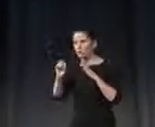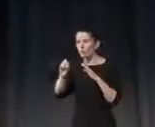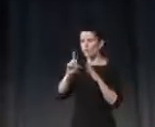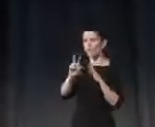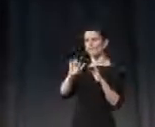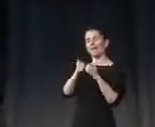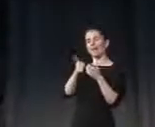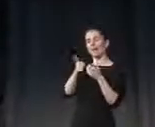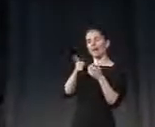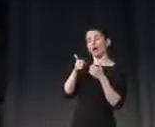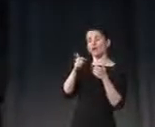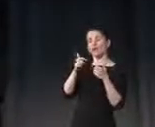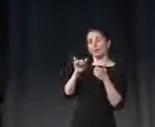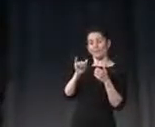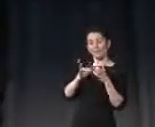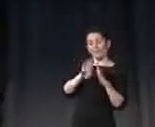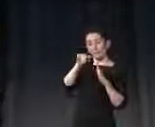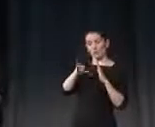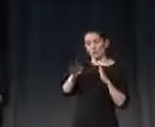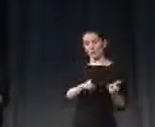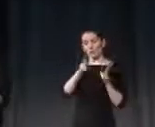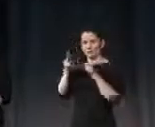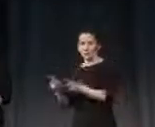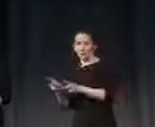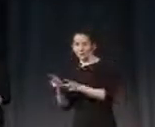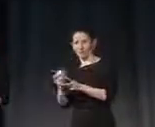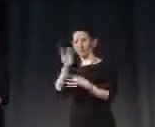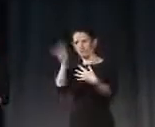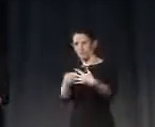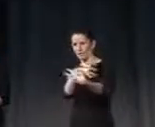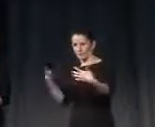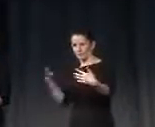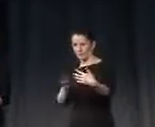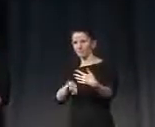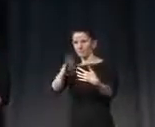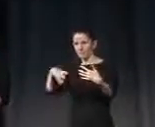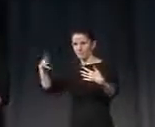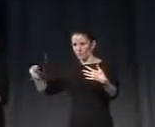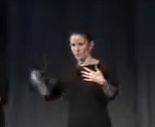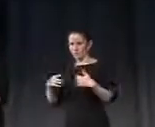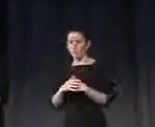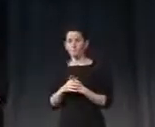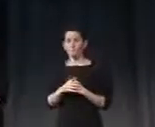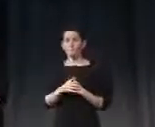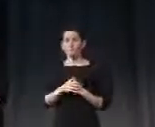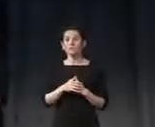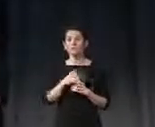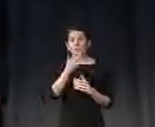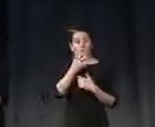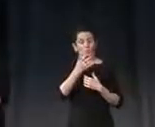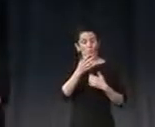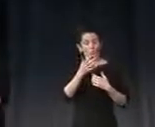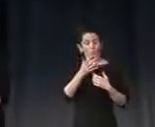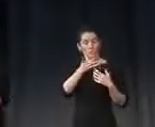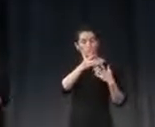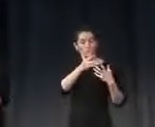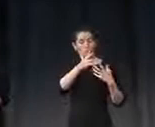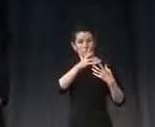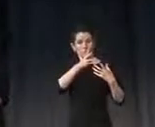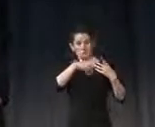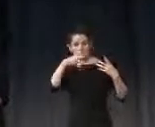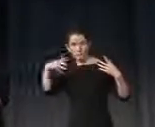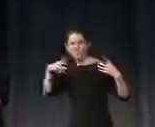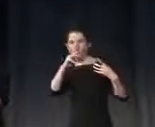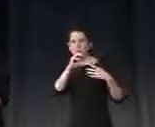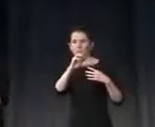grid modulation. Is there a direct route from modulation in music and speaking to modulation